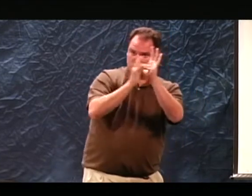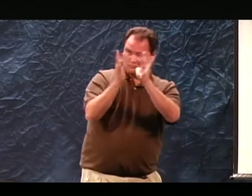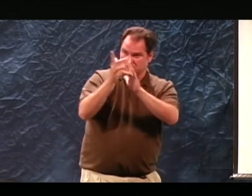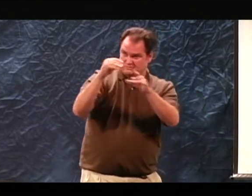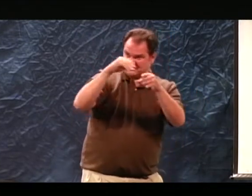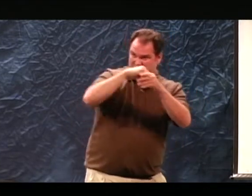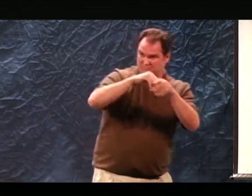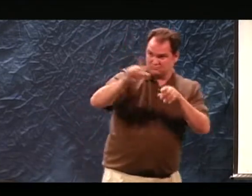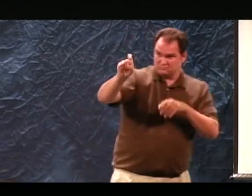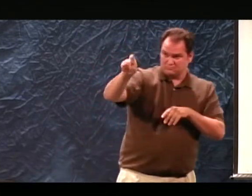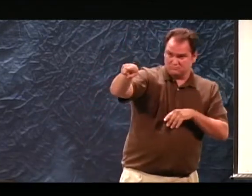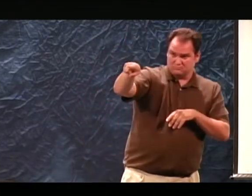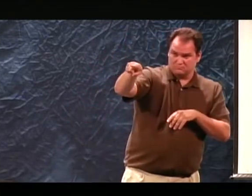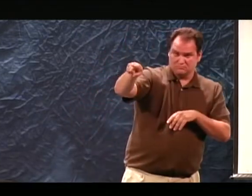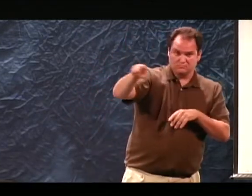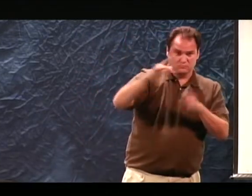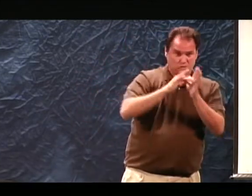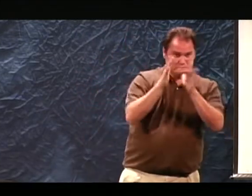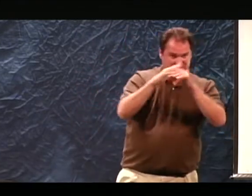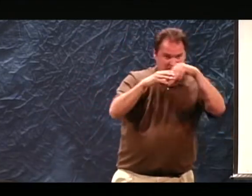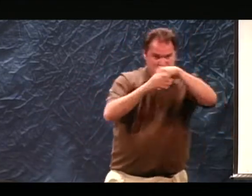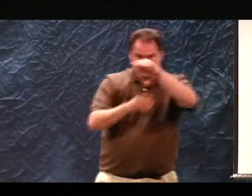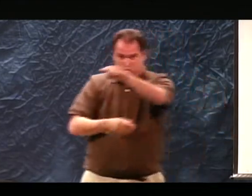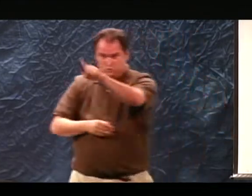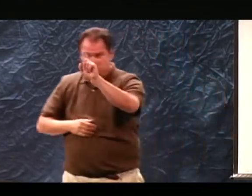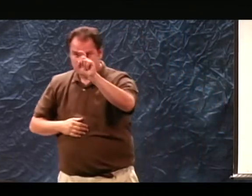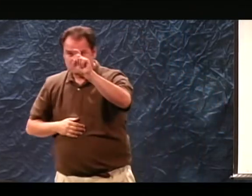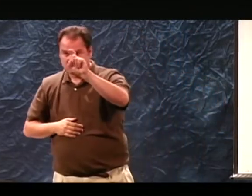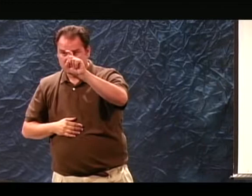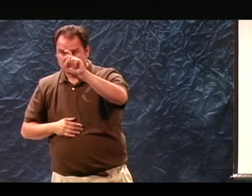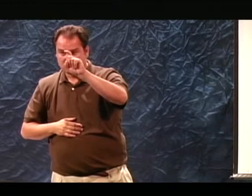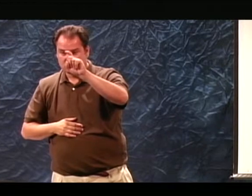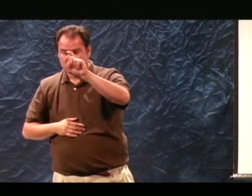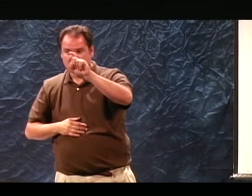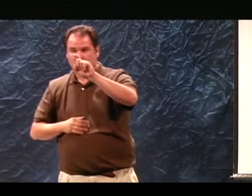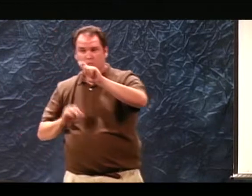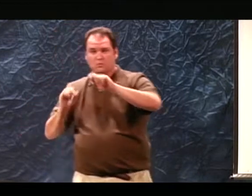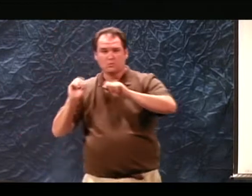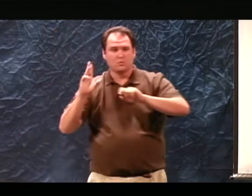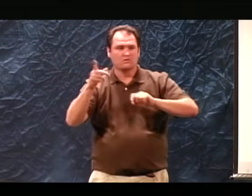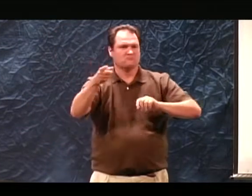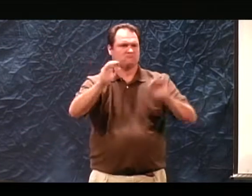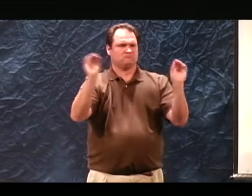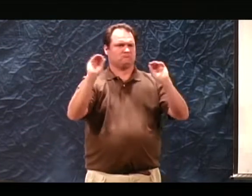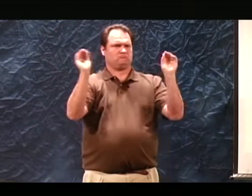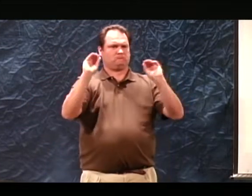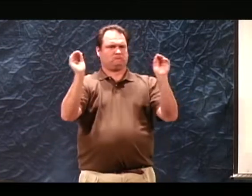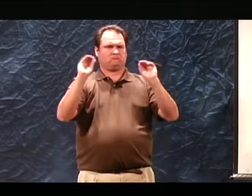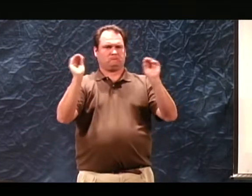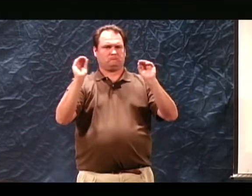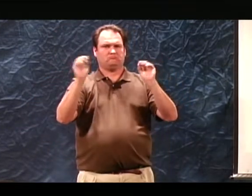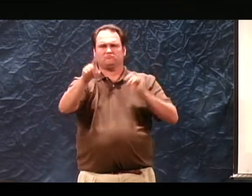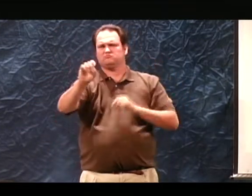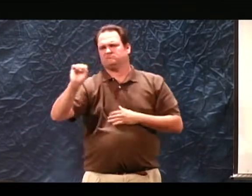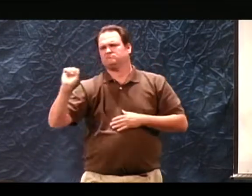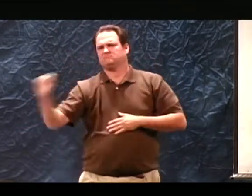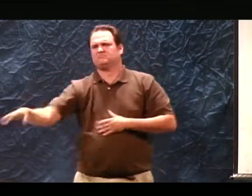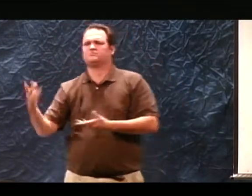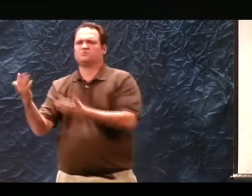are you grafted into christ are you being nourished by christ divine are you without